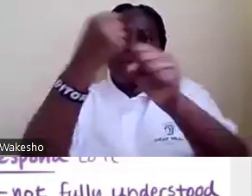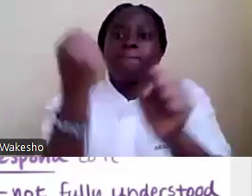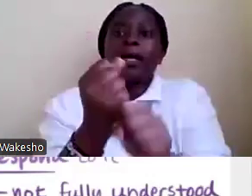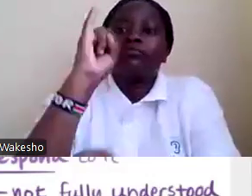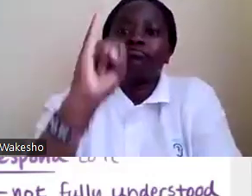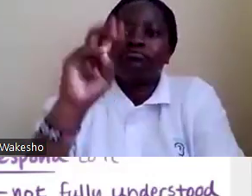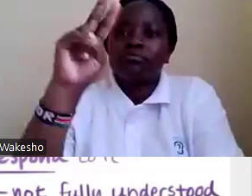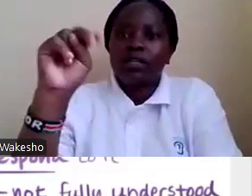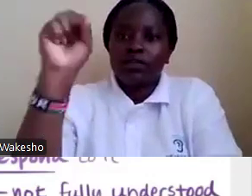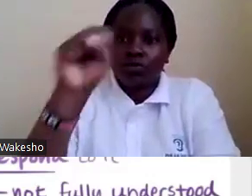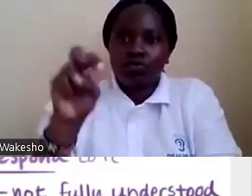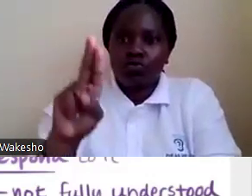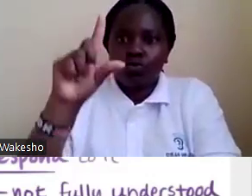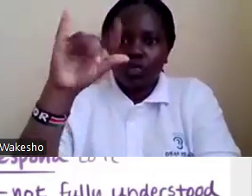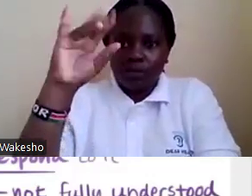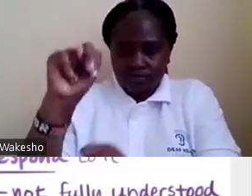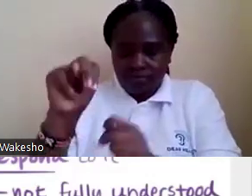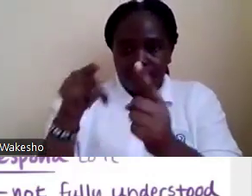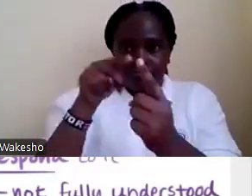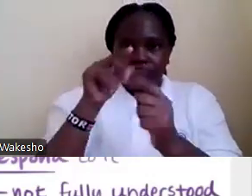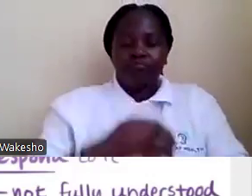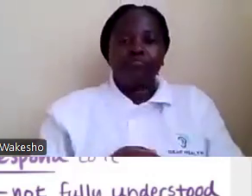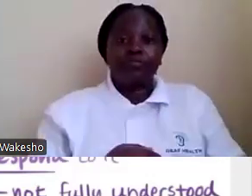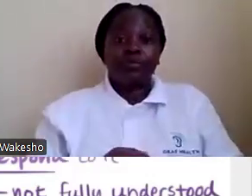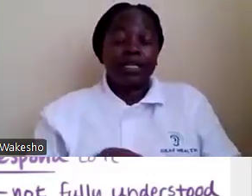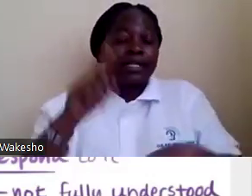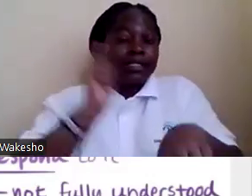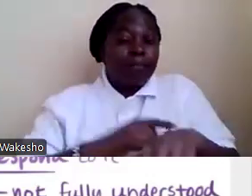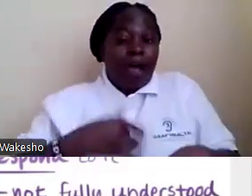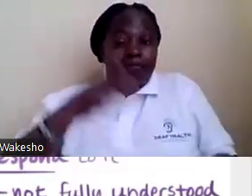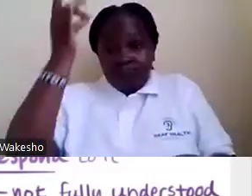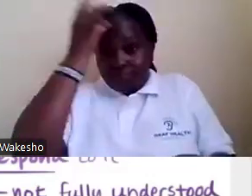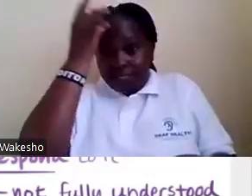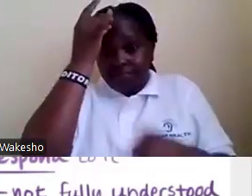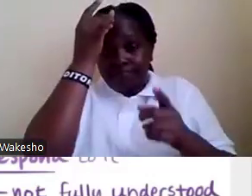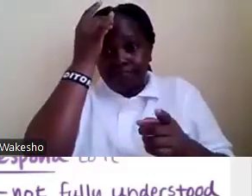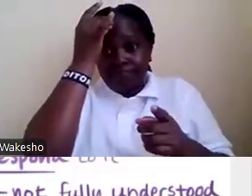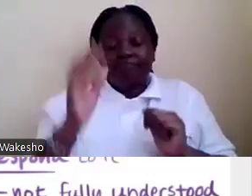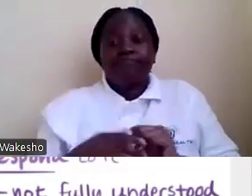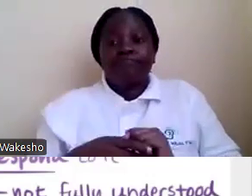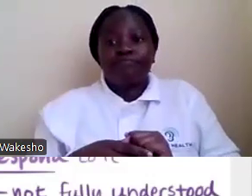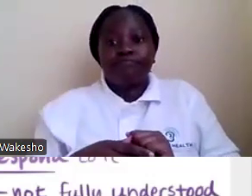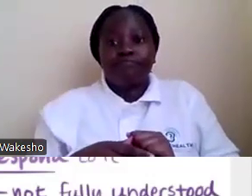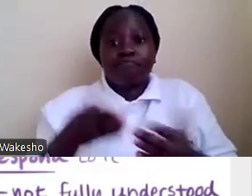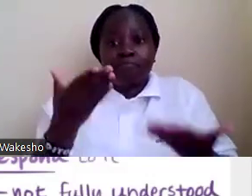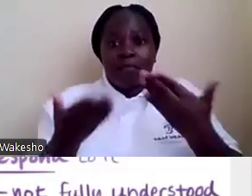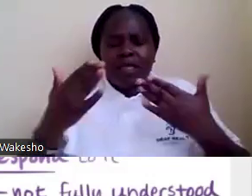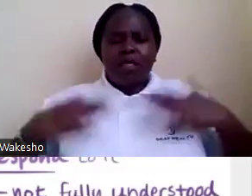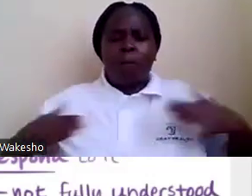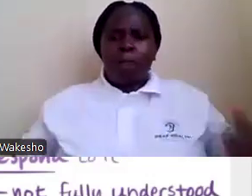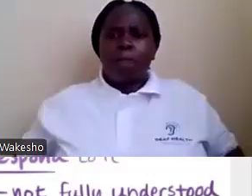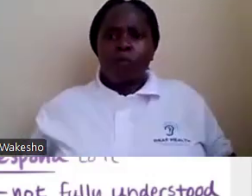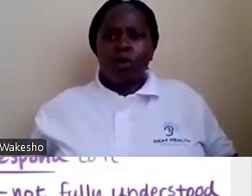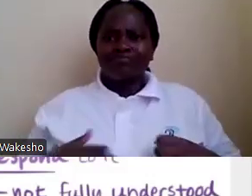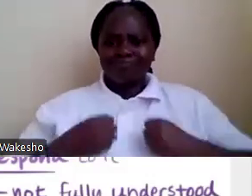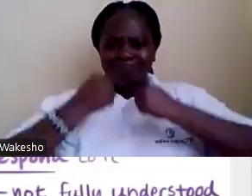Now, when you have a disease whereby your immune cells in your body, right, the ones that